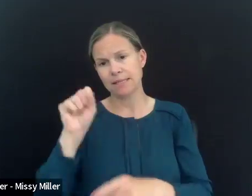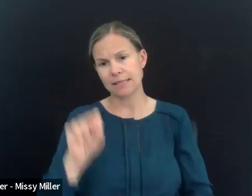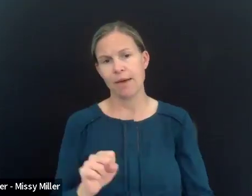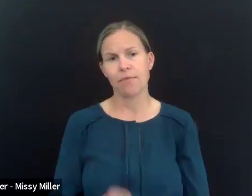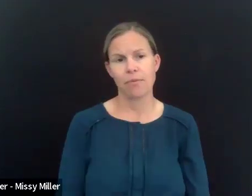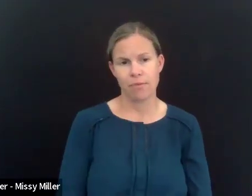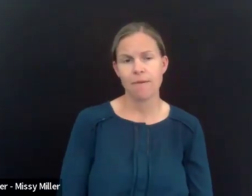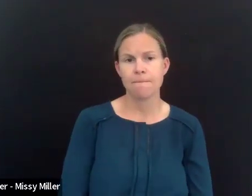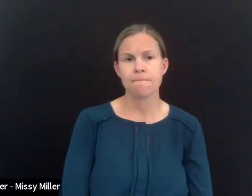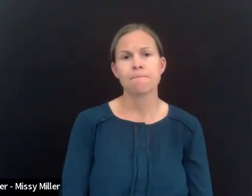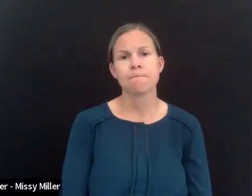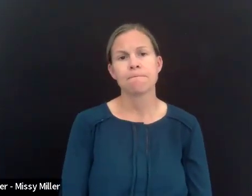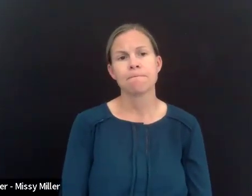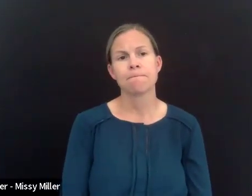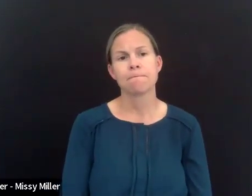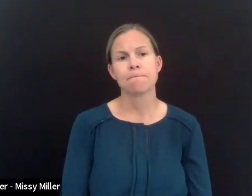be.